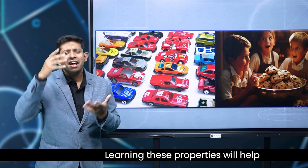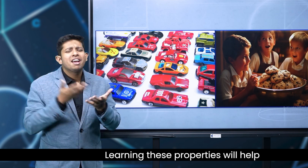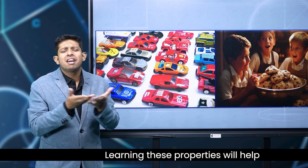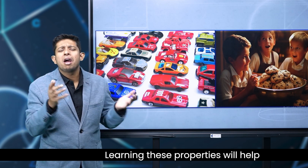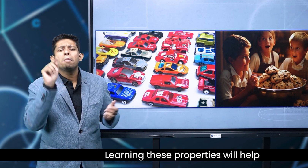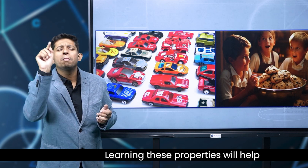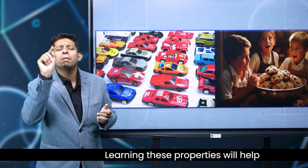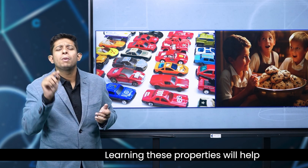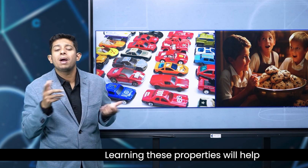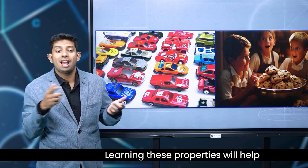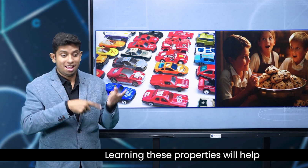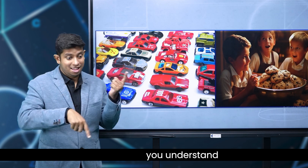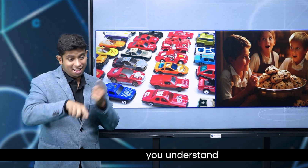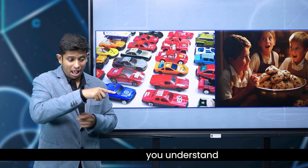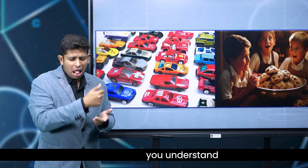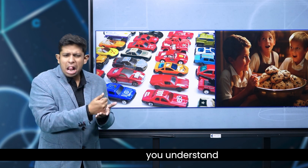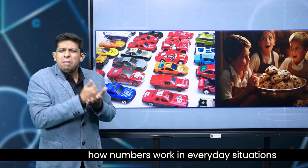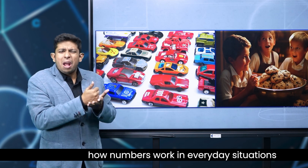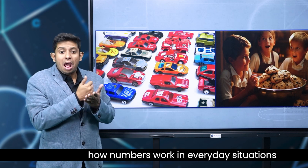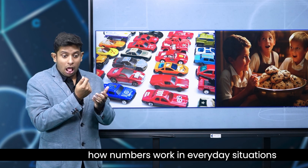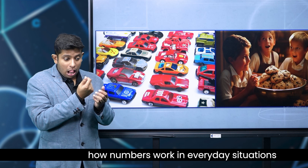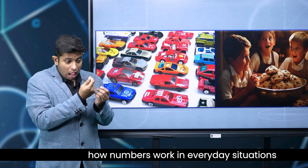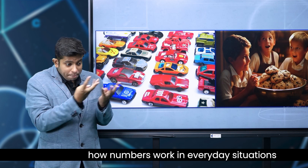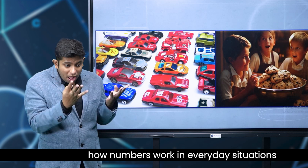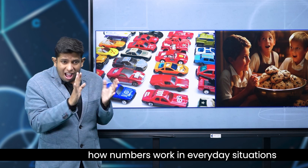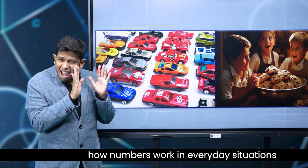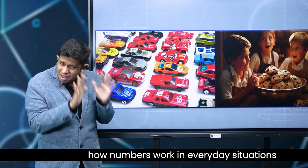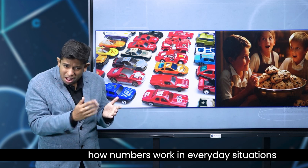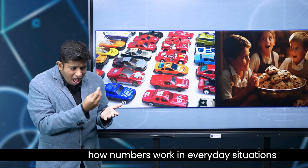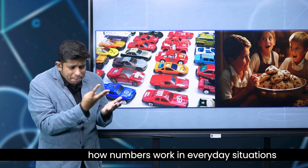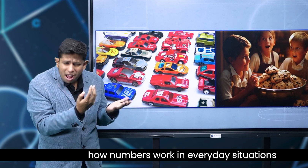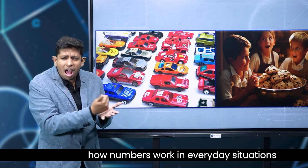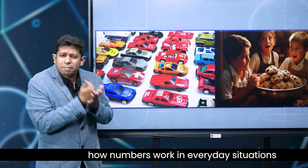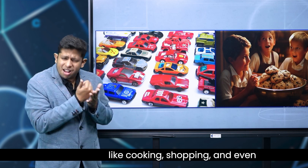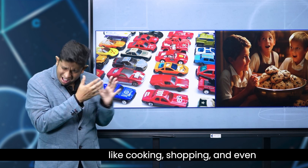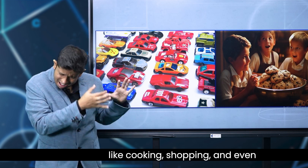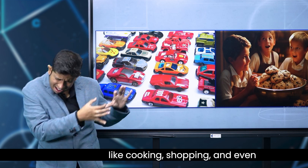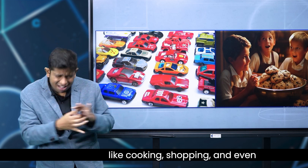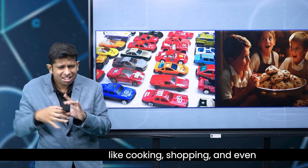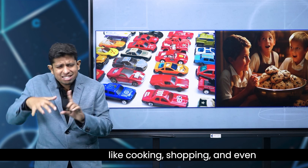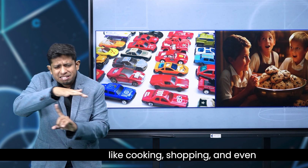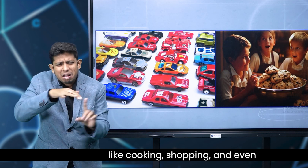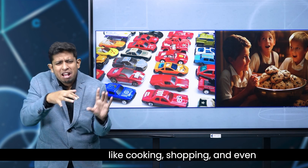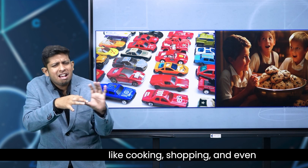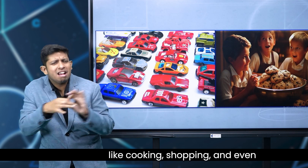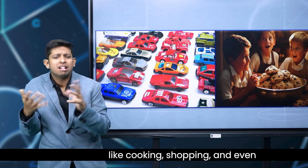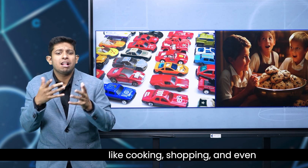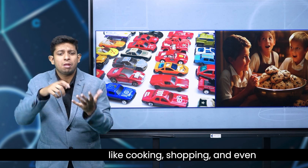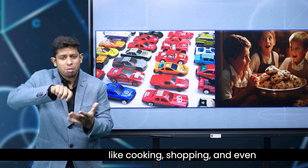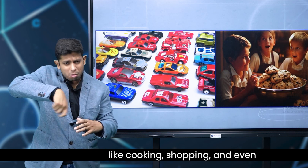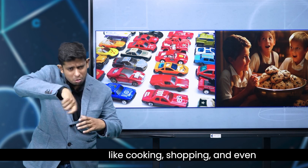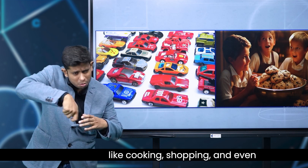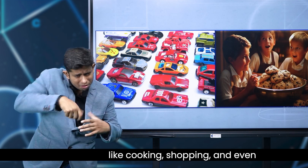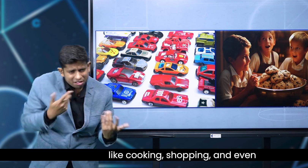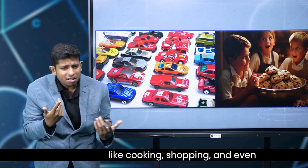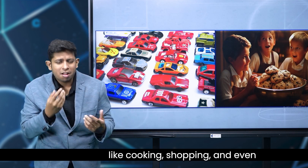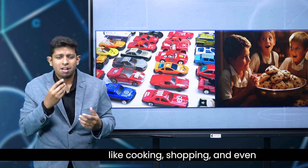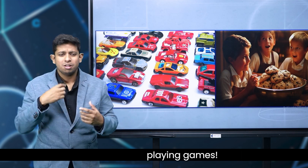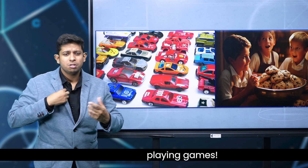Learning these properties will help you understand how numbers work in everyday situations like cooking, shopping, and even playing